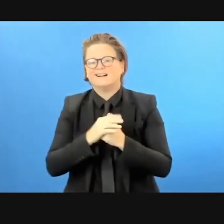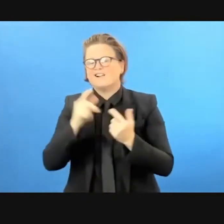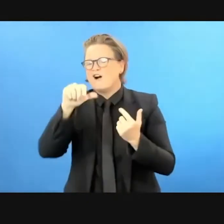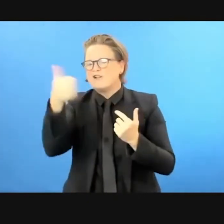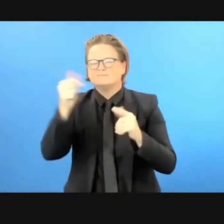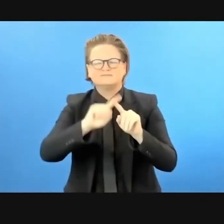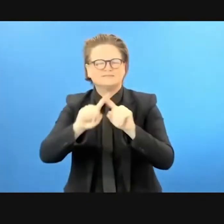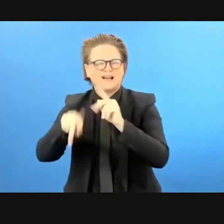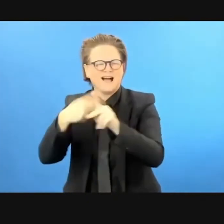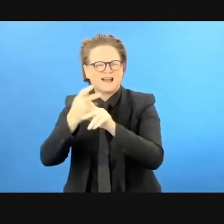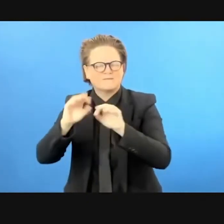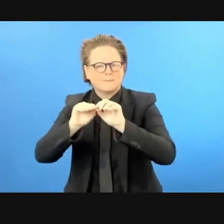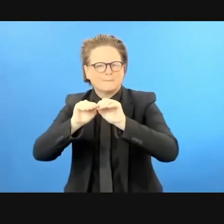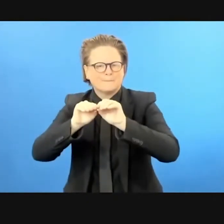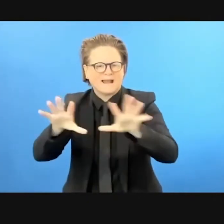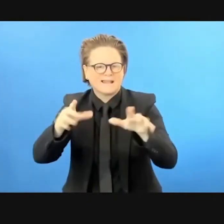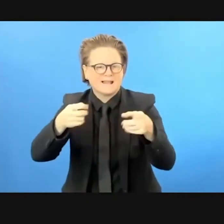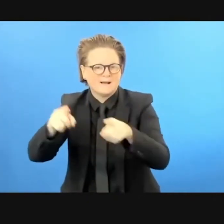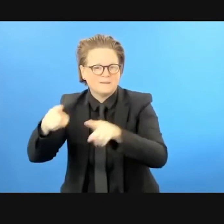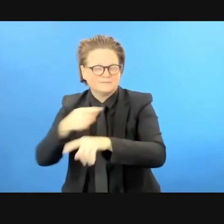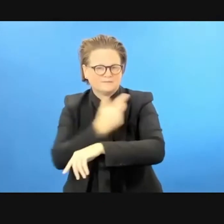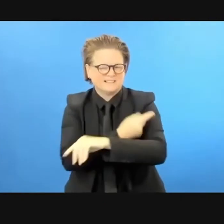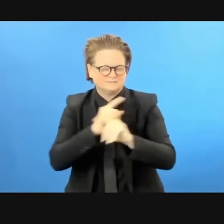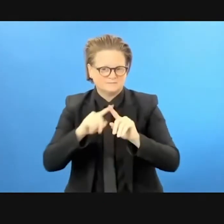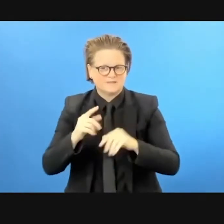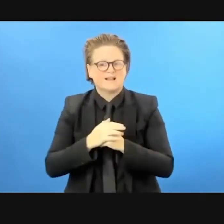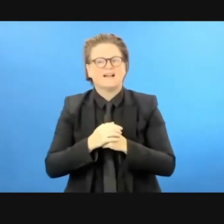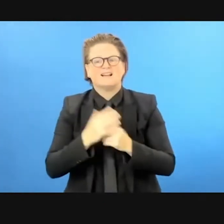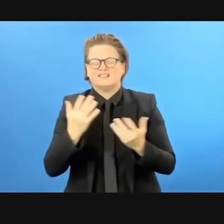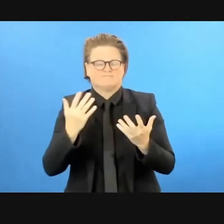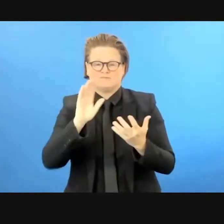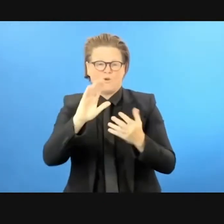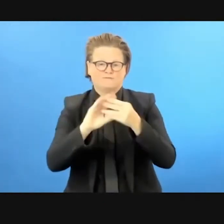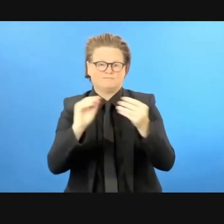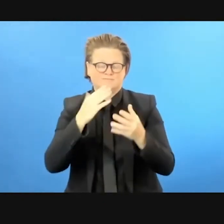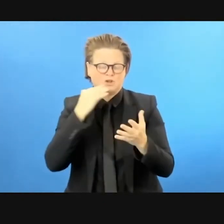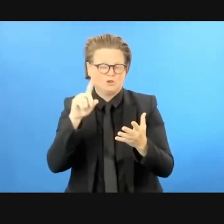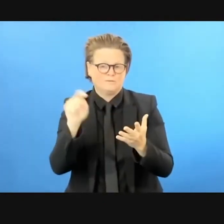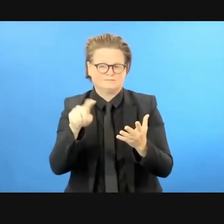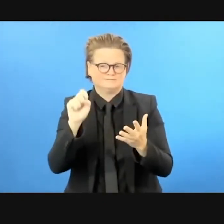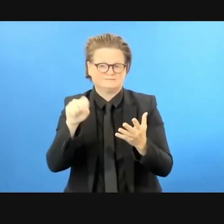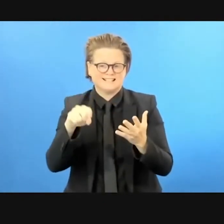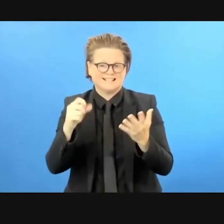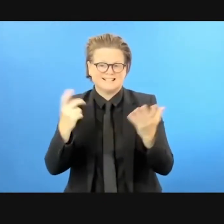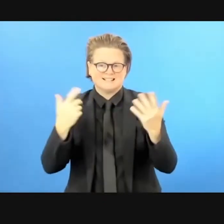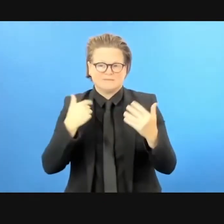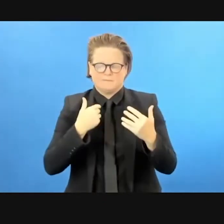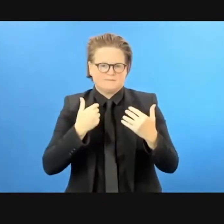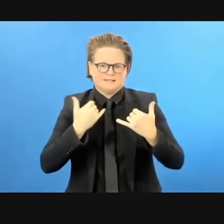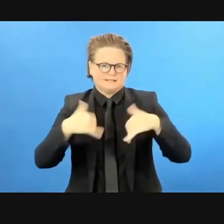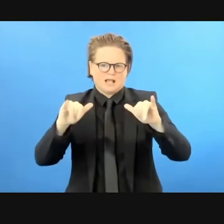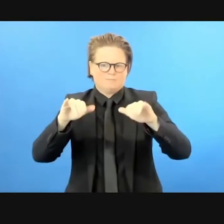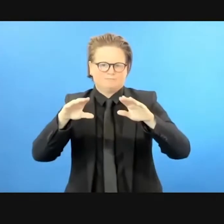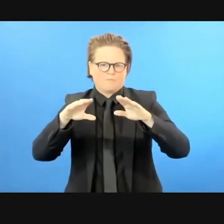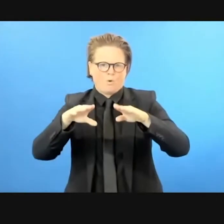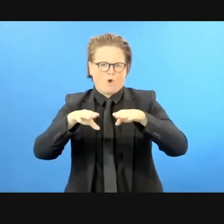around the flu. So I think this is an open question, and there'll be a lot of lessons learned from this